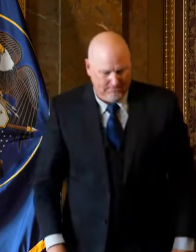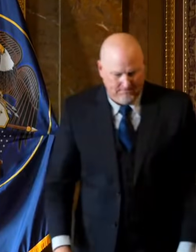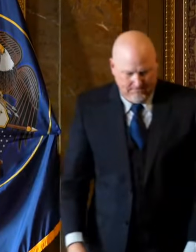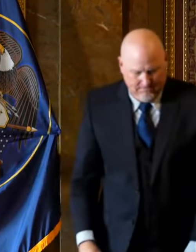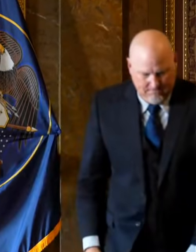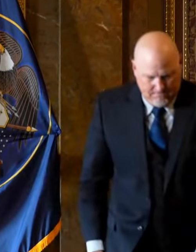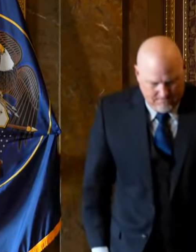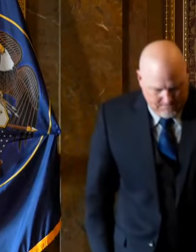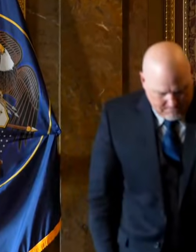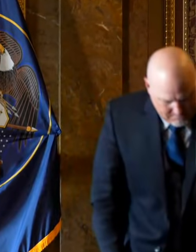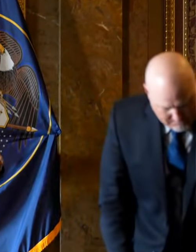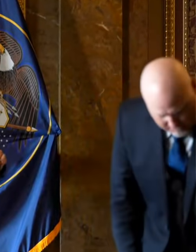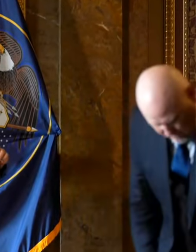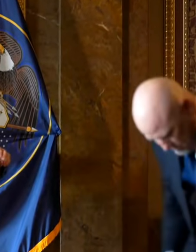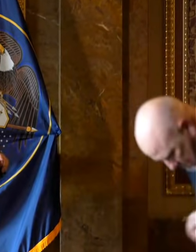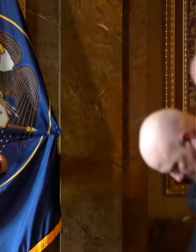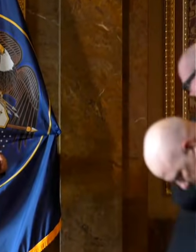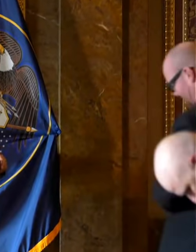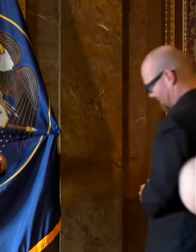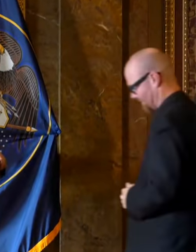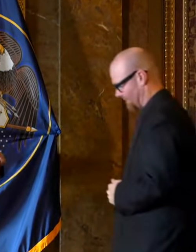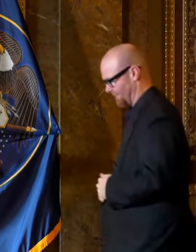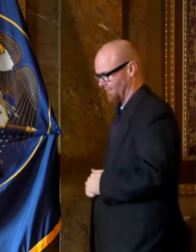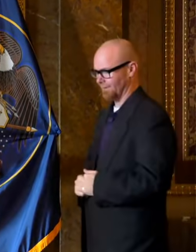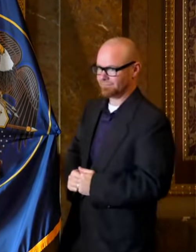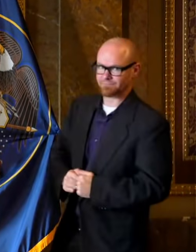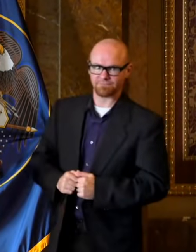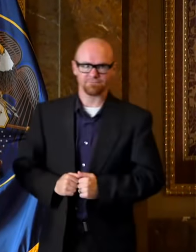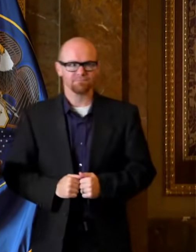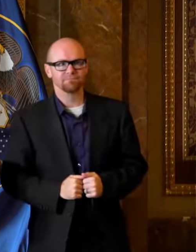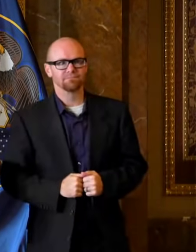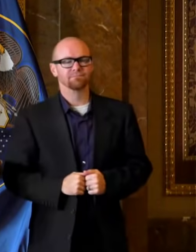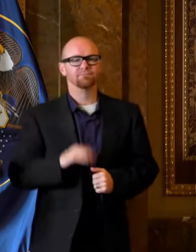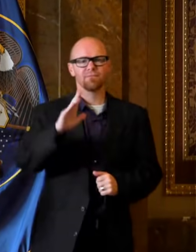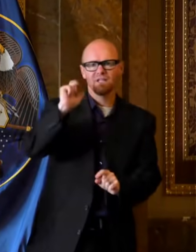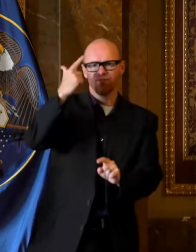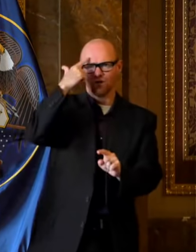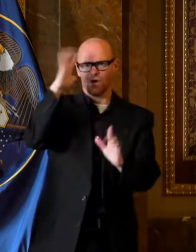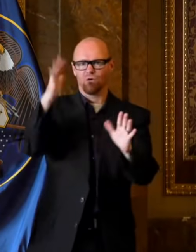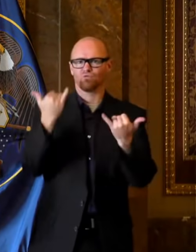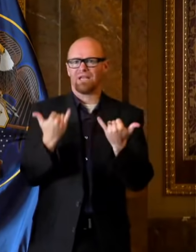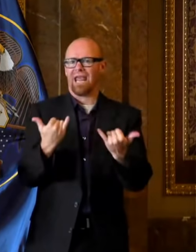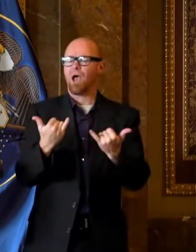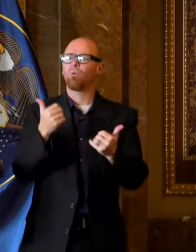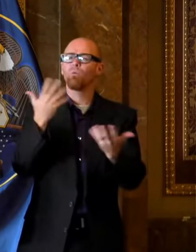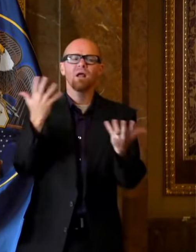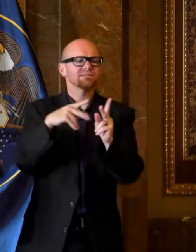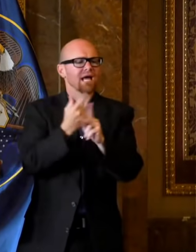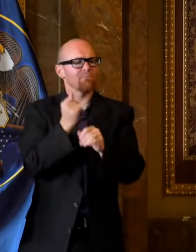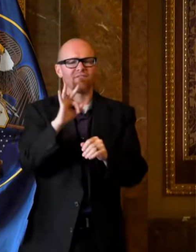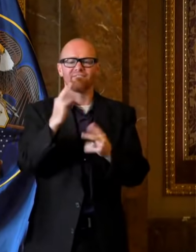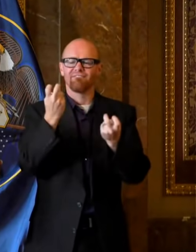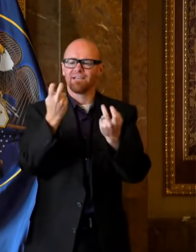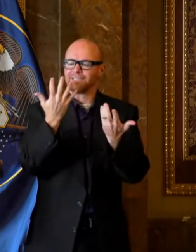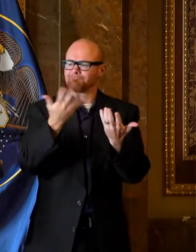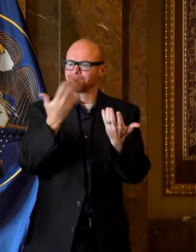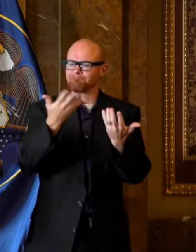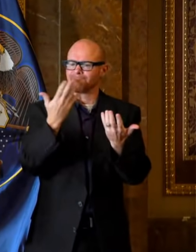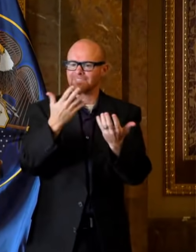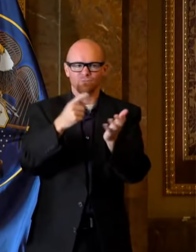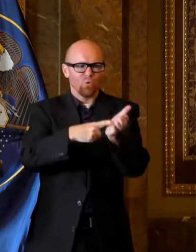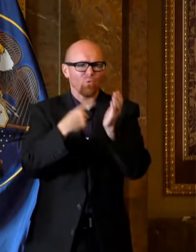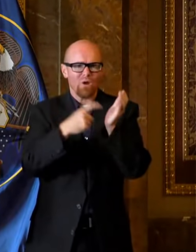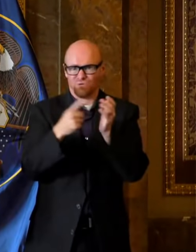Ben. Governor, at this point, what public health measures are you contemplating? Because you said you're going to be meeting with legislative